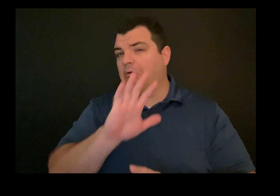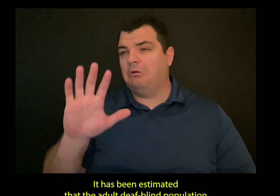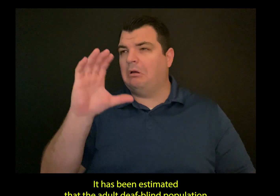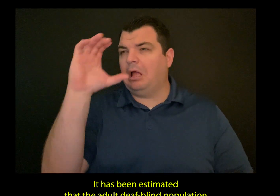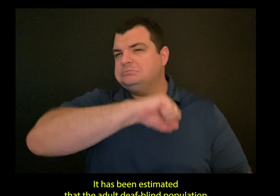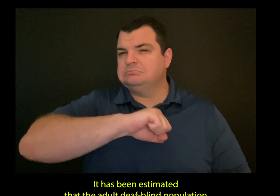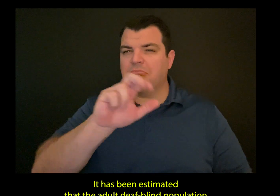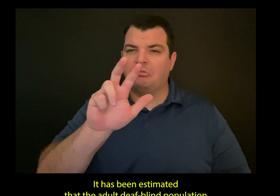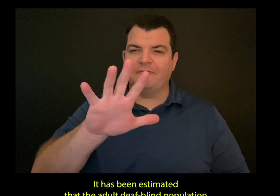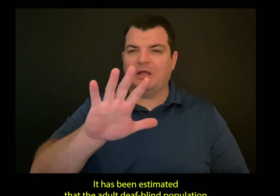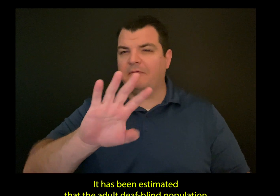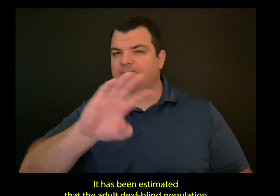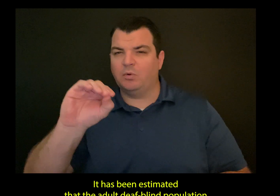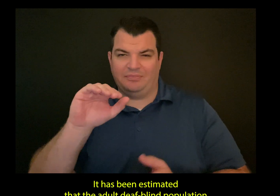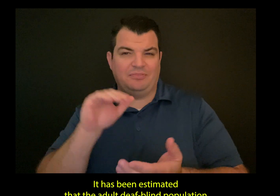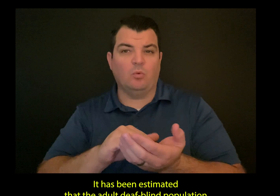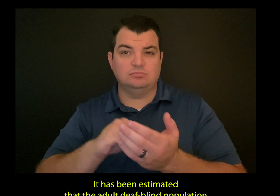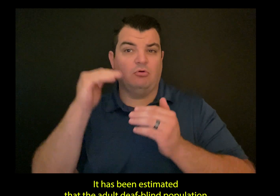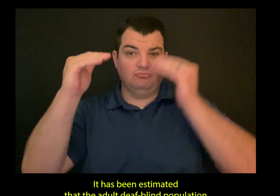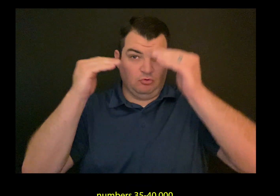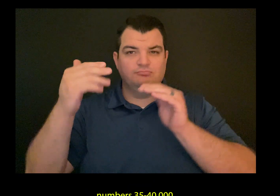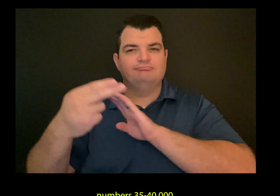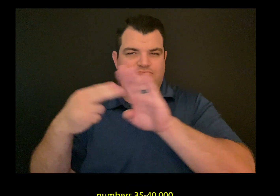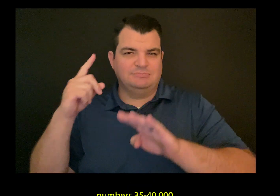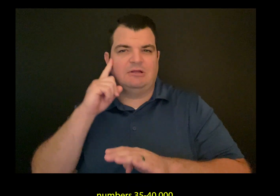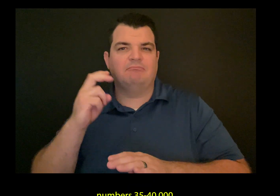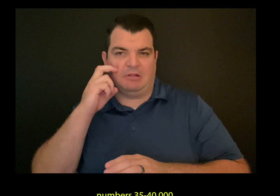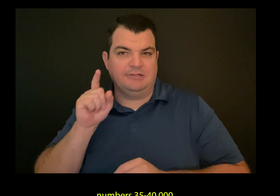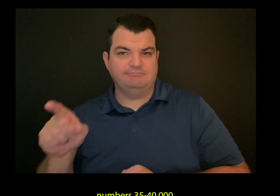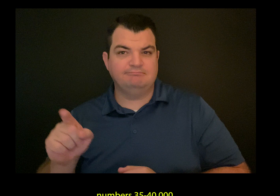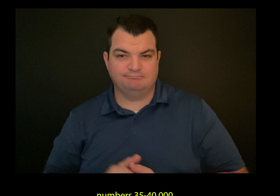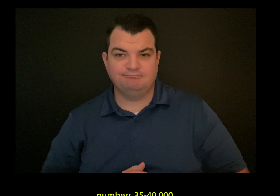It has been estimated that the adult deafblind population numbers 35 to 40,000.